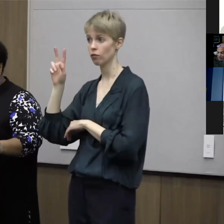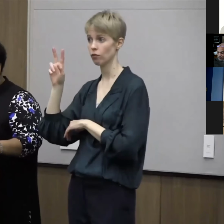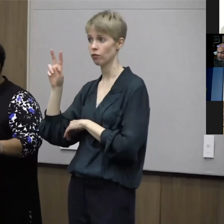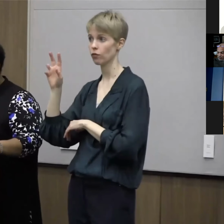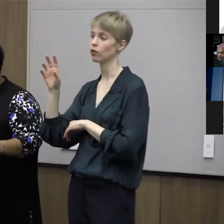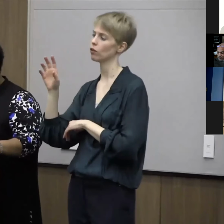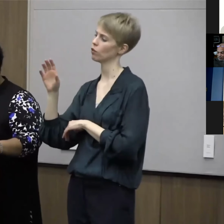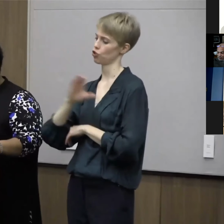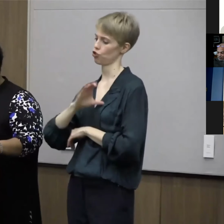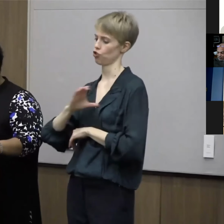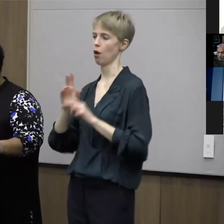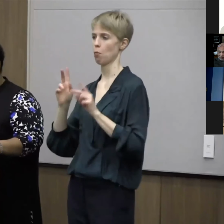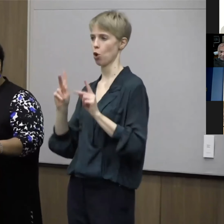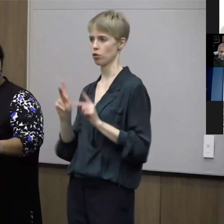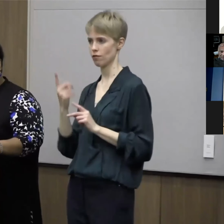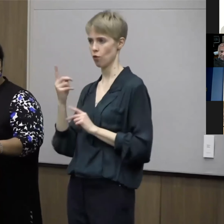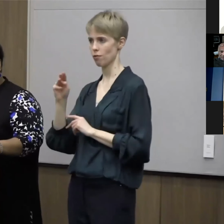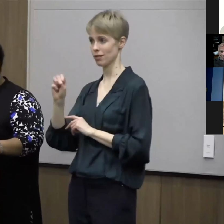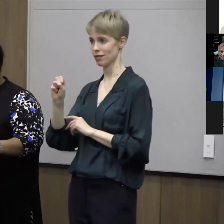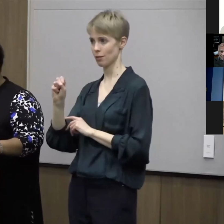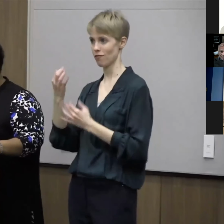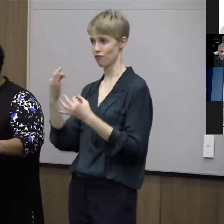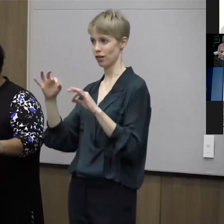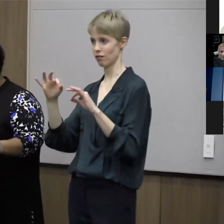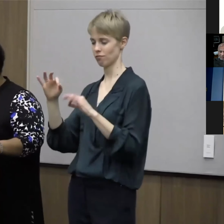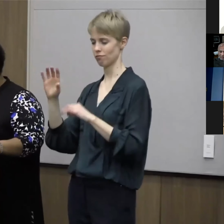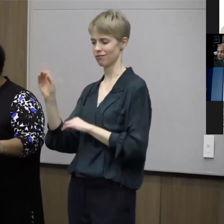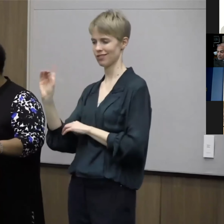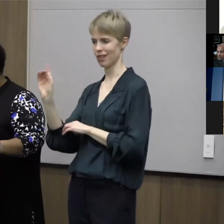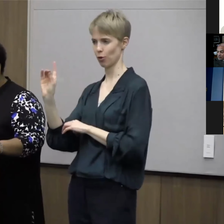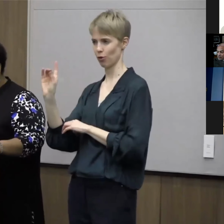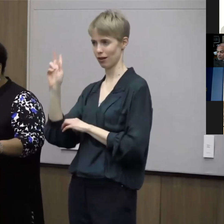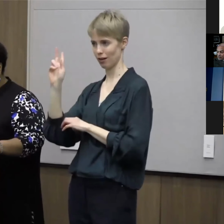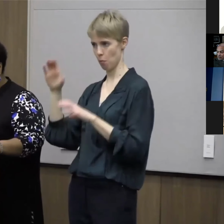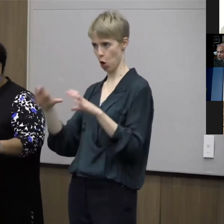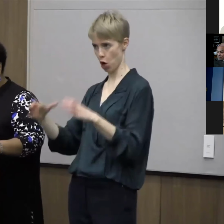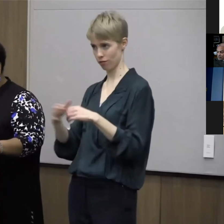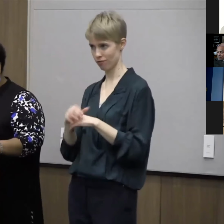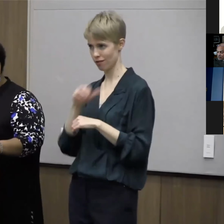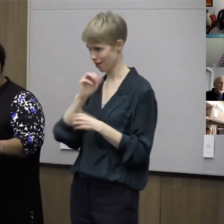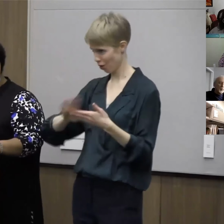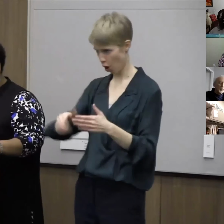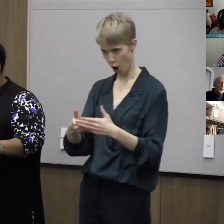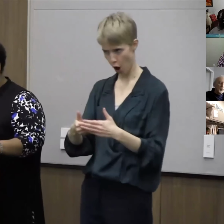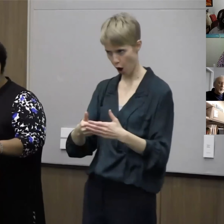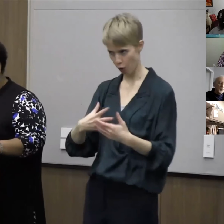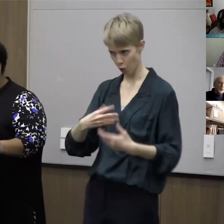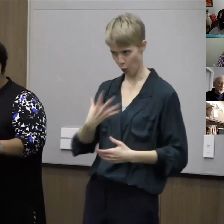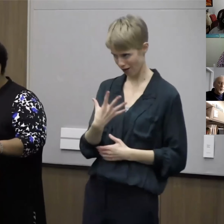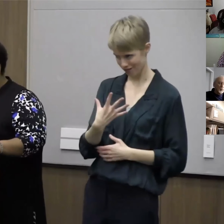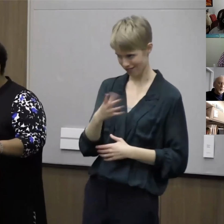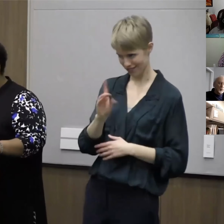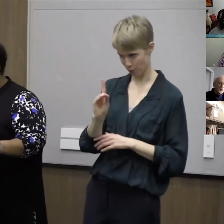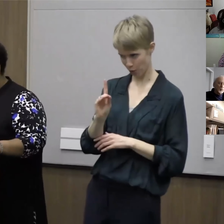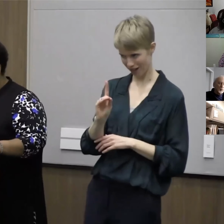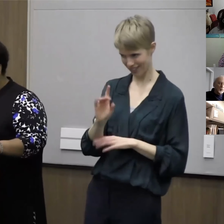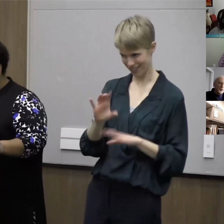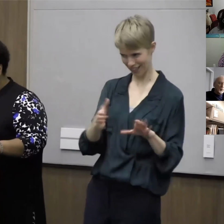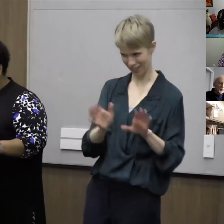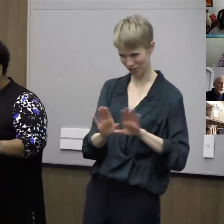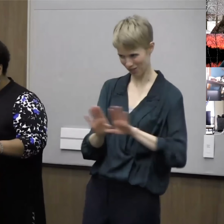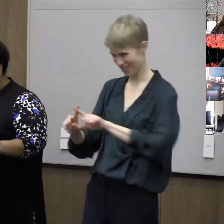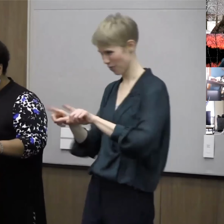Mississippi Freedom Democratic Party, which was integrated, unlike the all-white Mississippi Democratic delegation. Mrs.